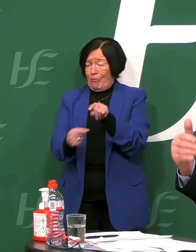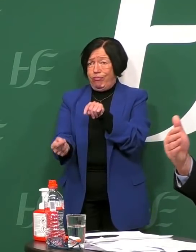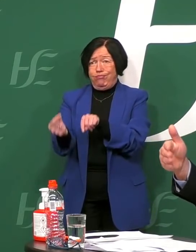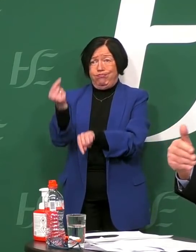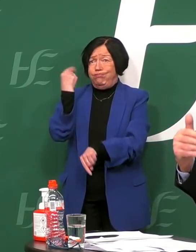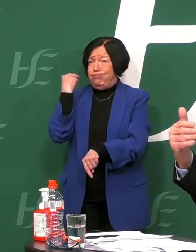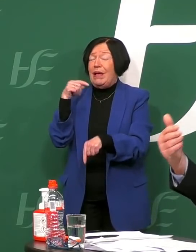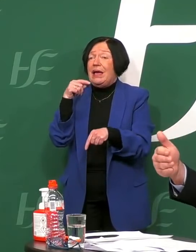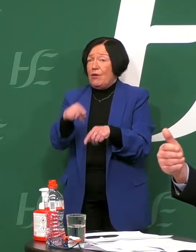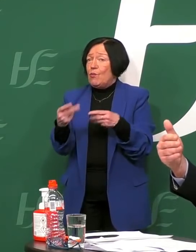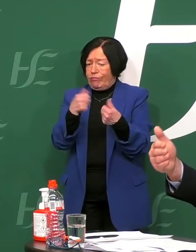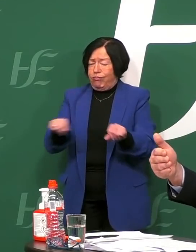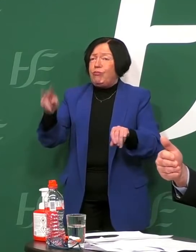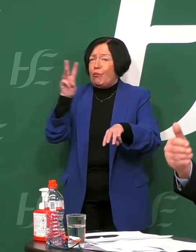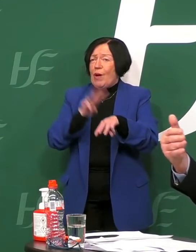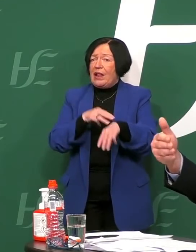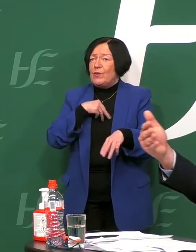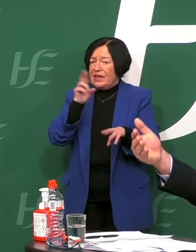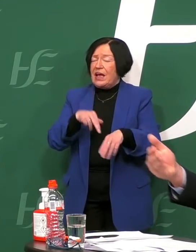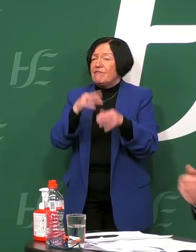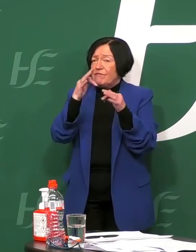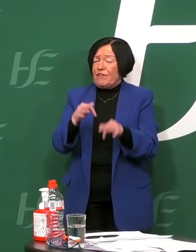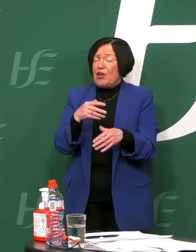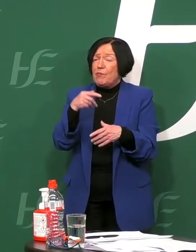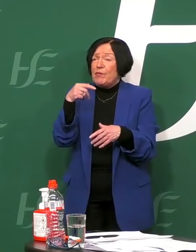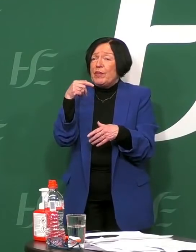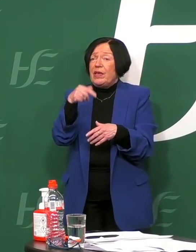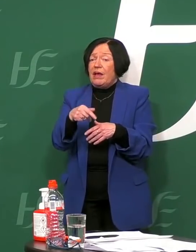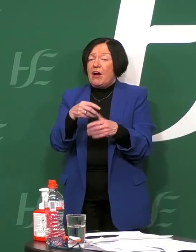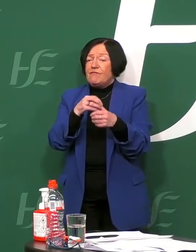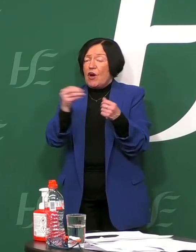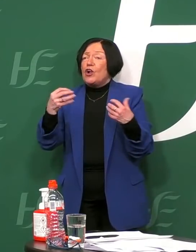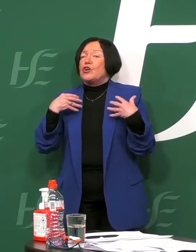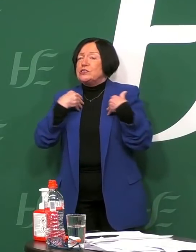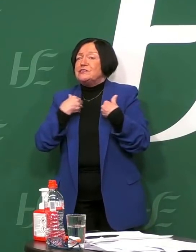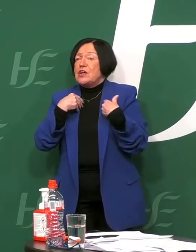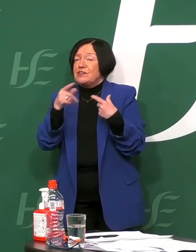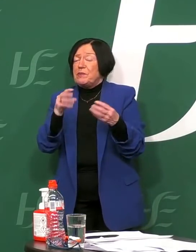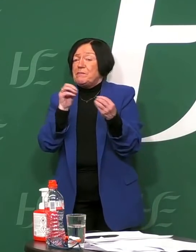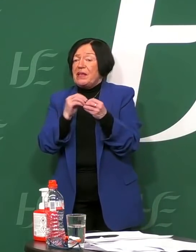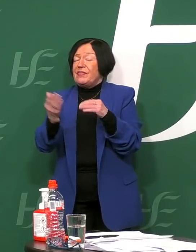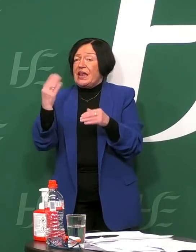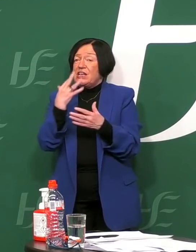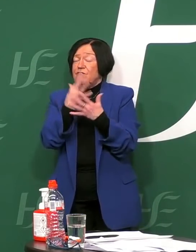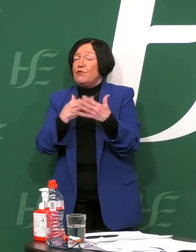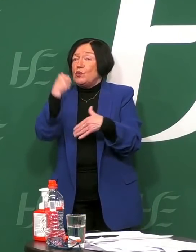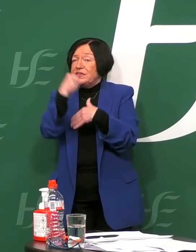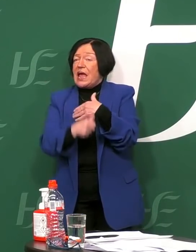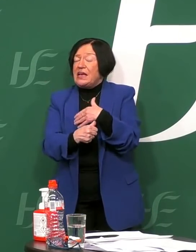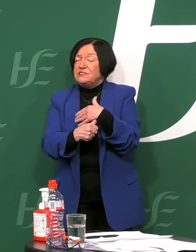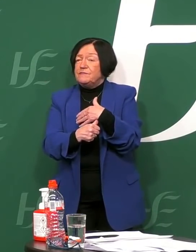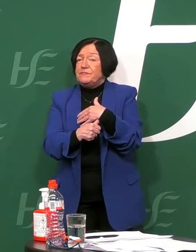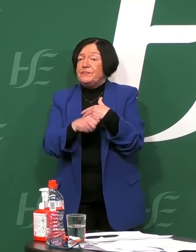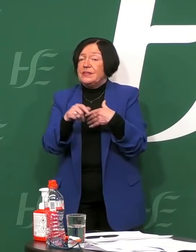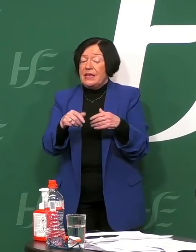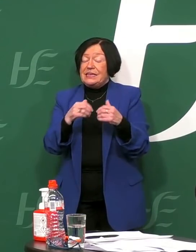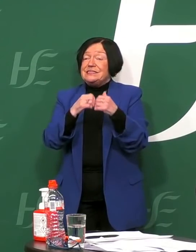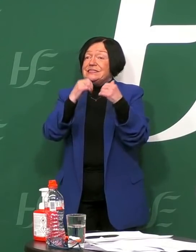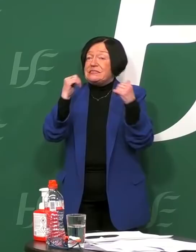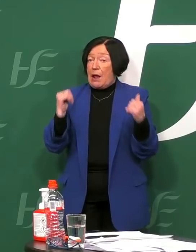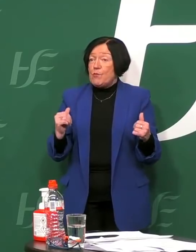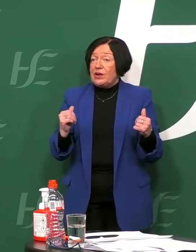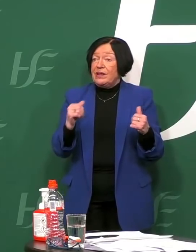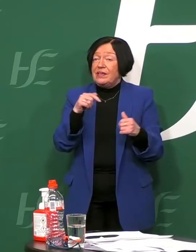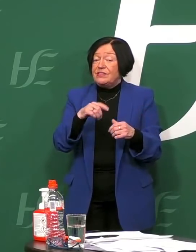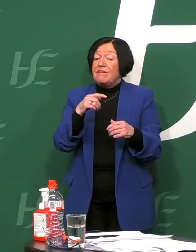and is working well, and we've reconfirmed that in light of all of the concerns that have been raised over the last number of days on that. Then separately to that, in